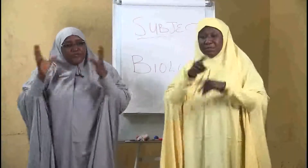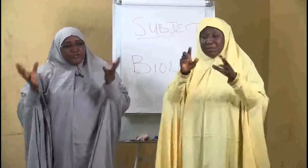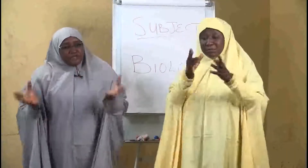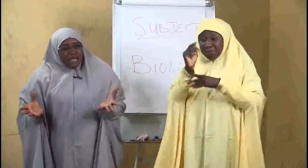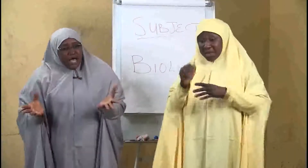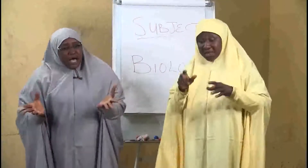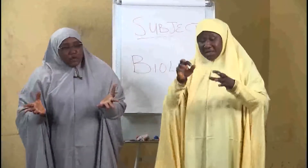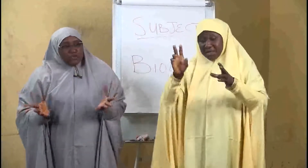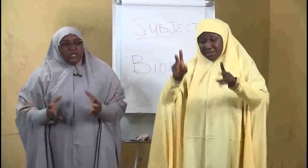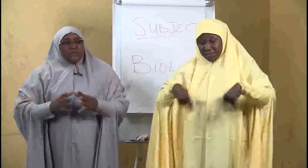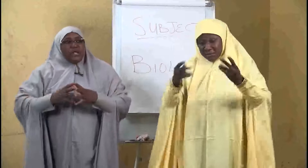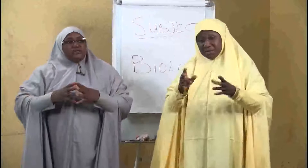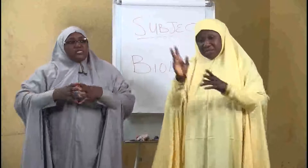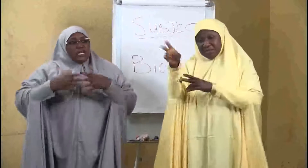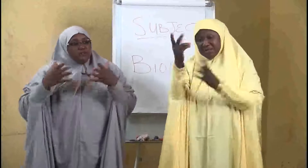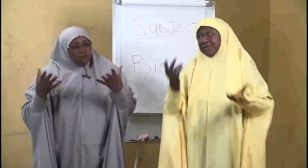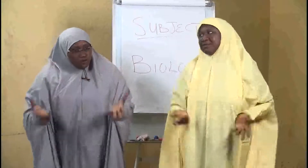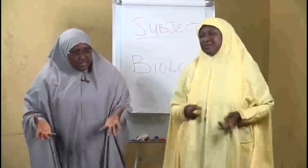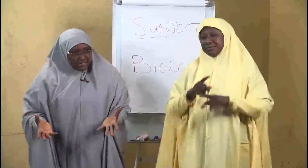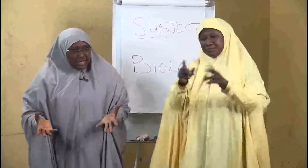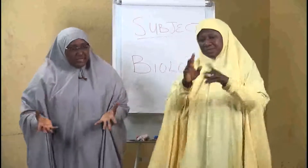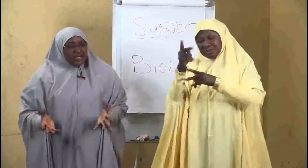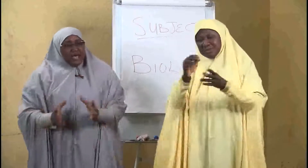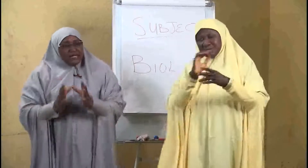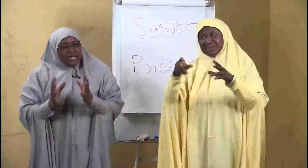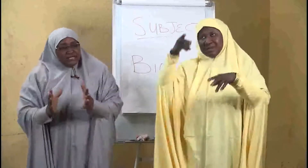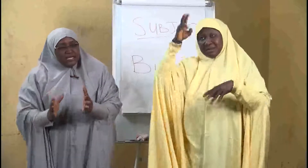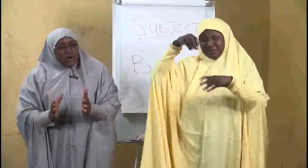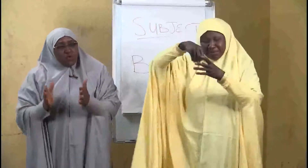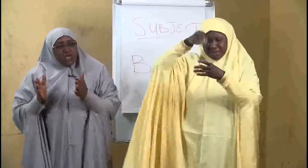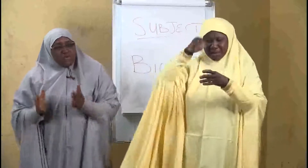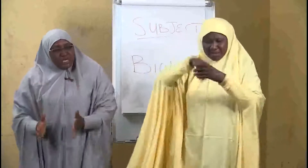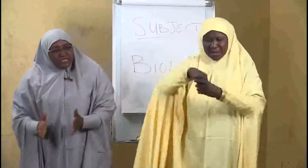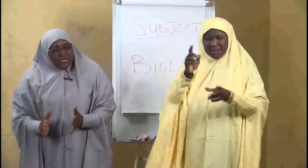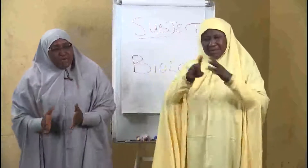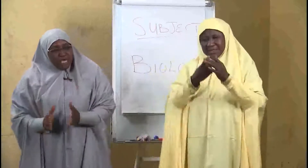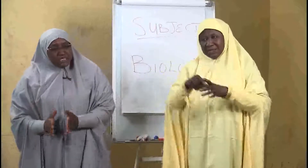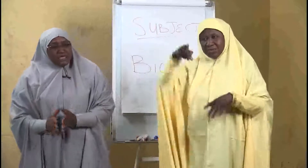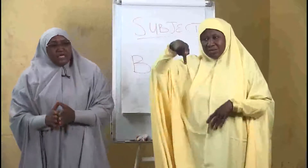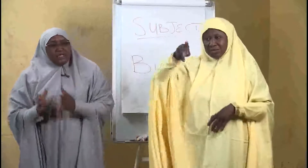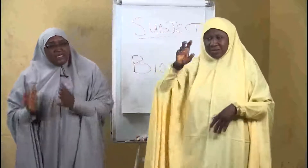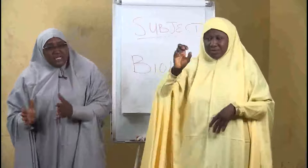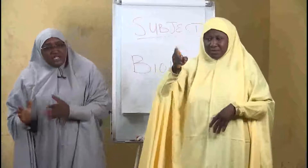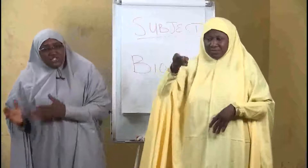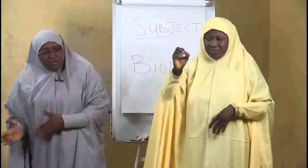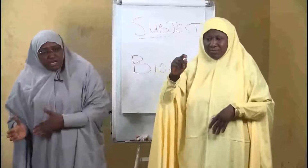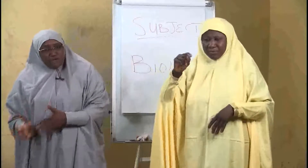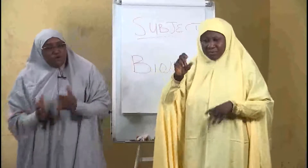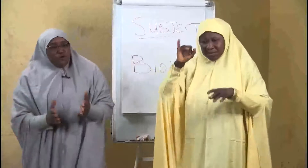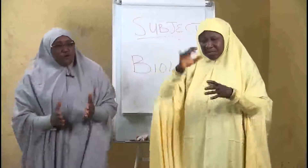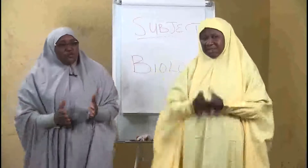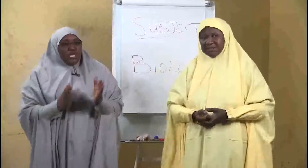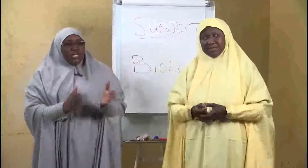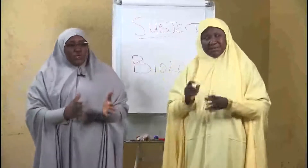the leaves are out, the plant starts to photosynthesize. And that is how a maize seed germinates